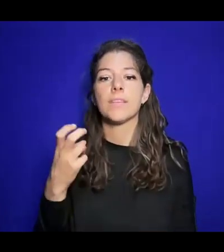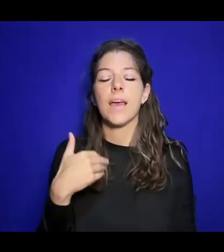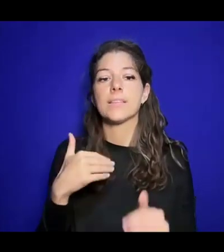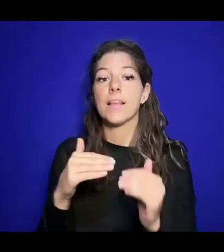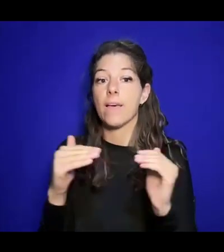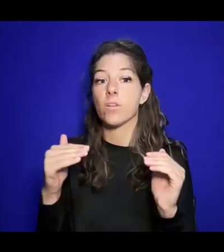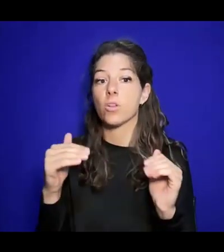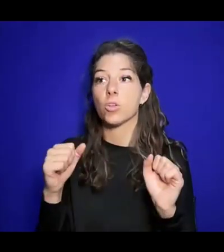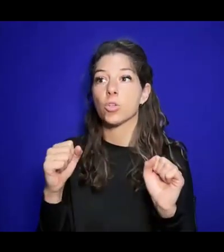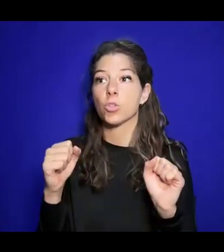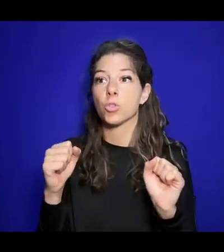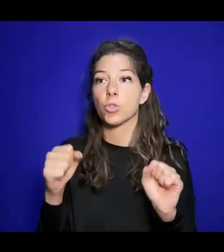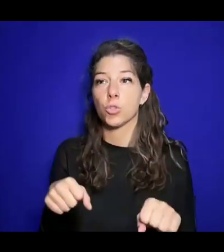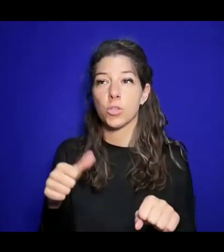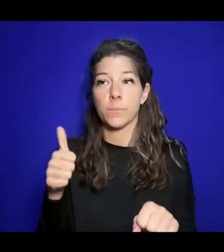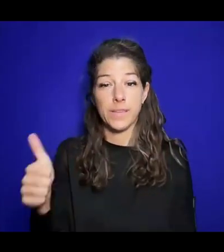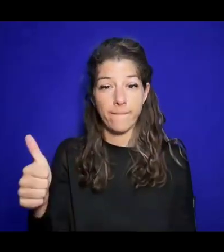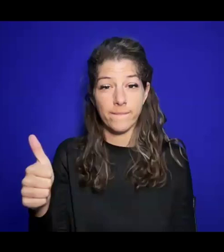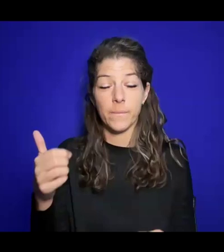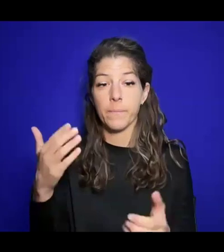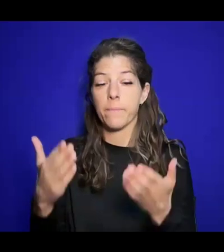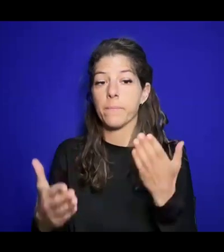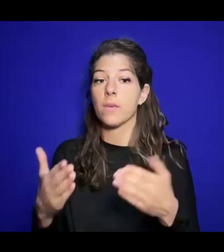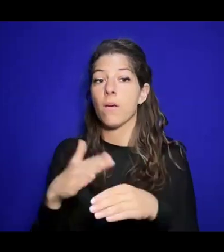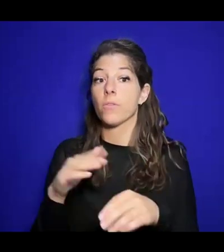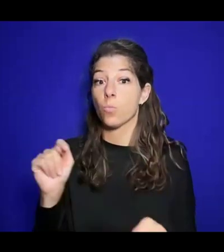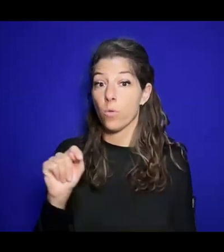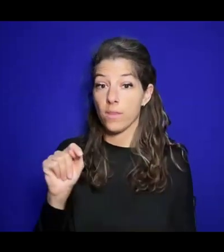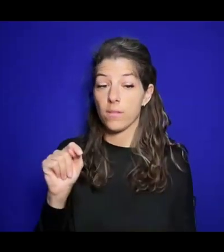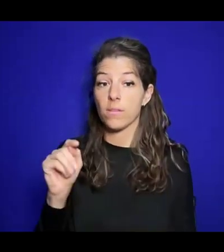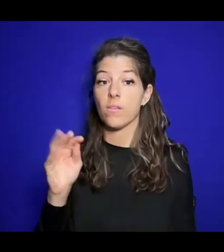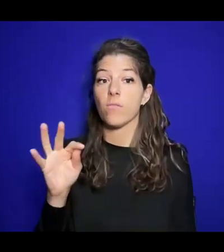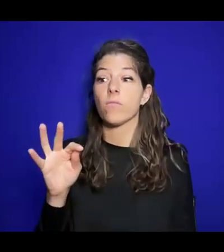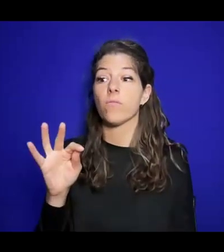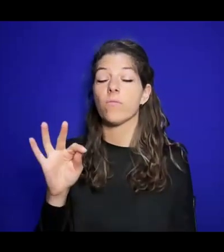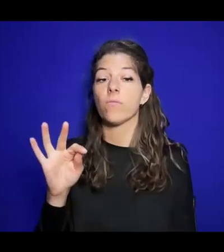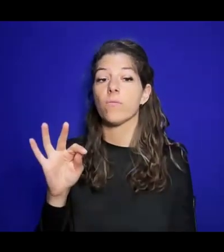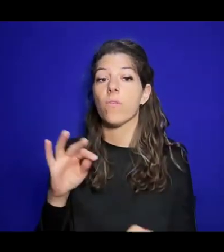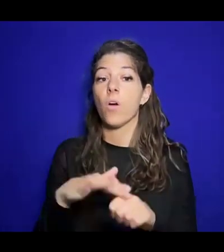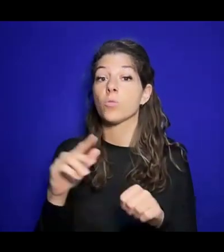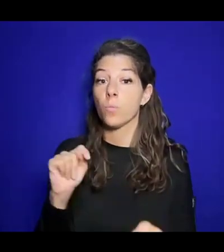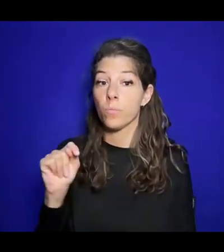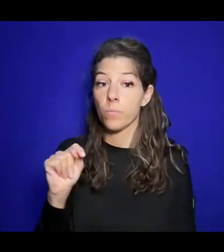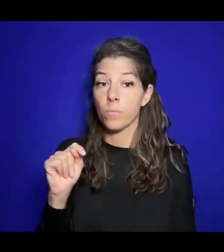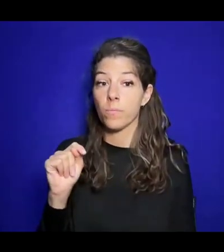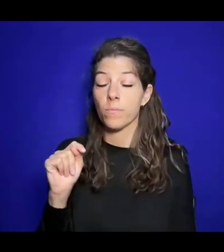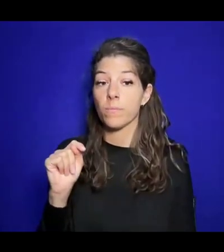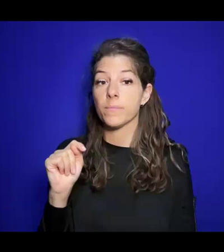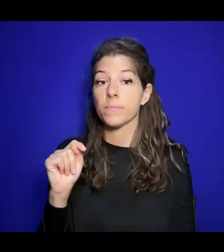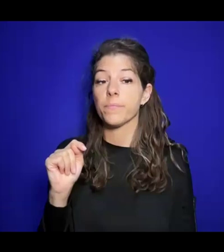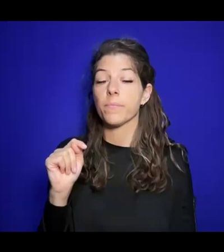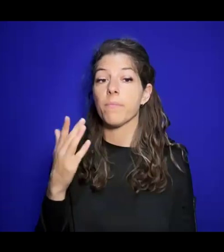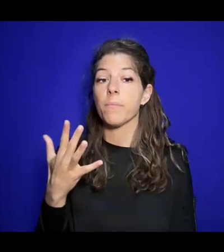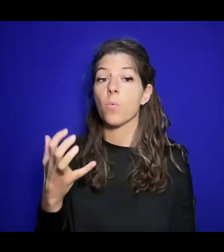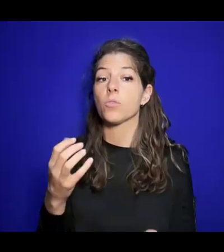where he'd be able to do this himself, he might want to do it on the toilet. If you do it on a toilet, you might